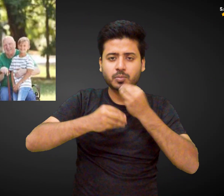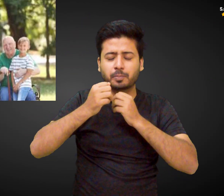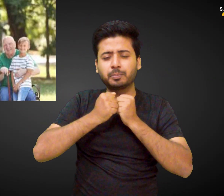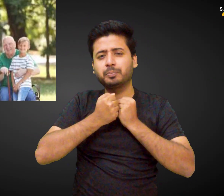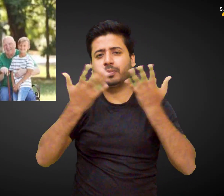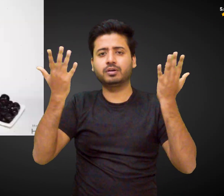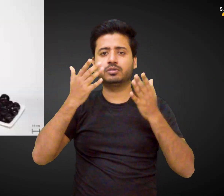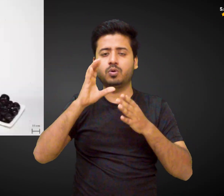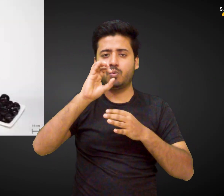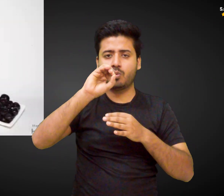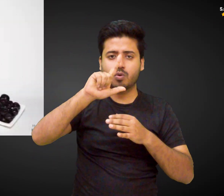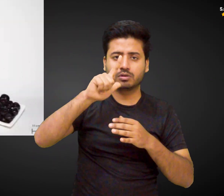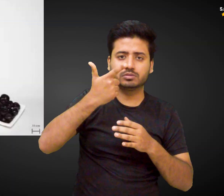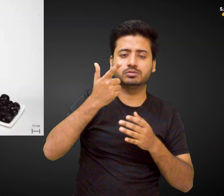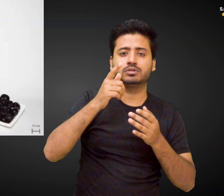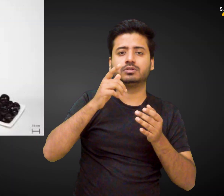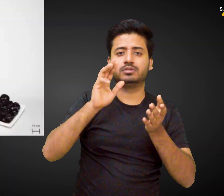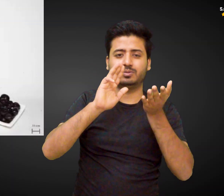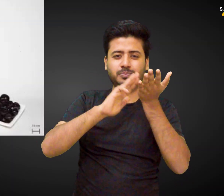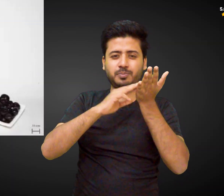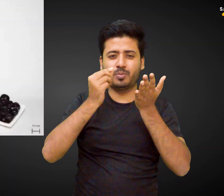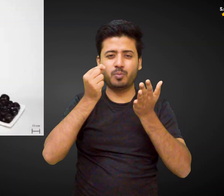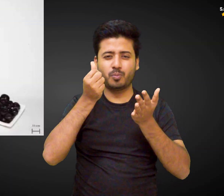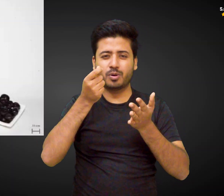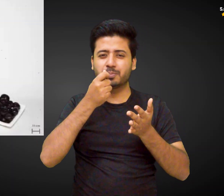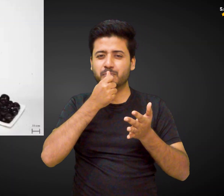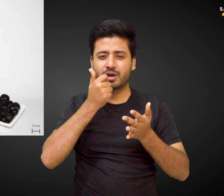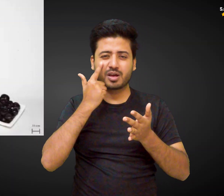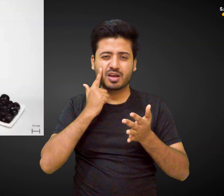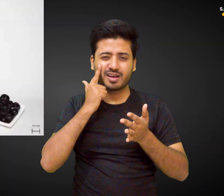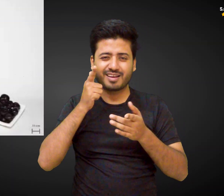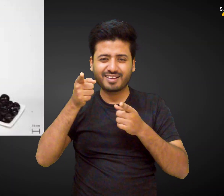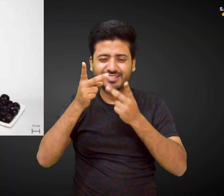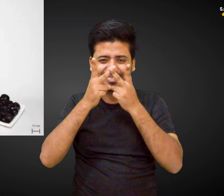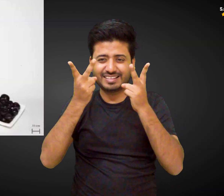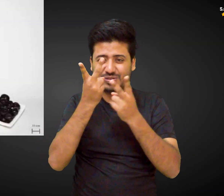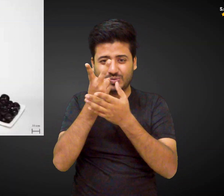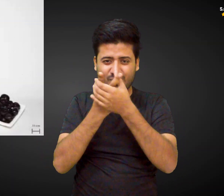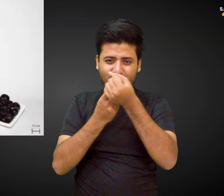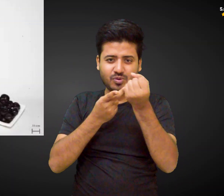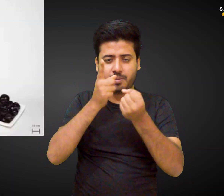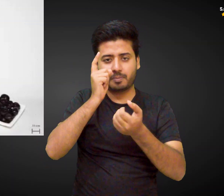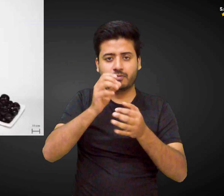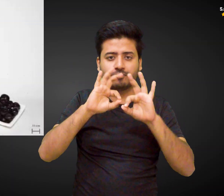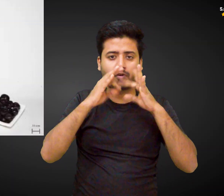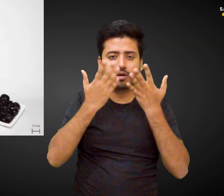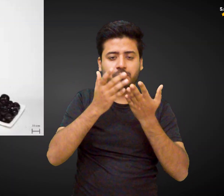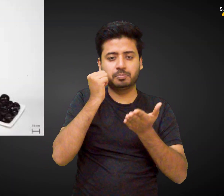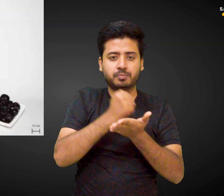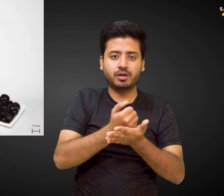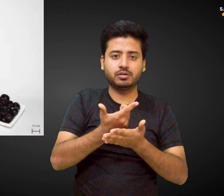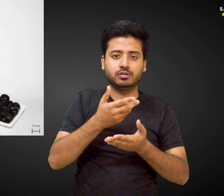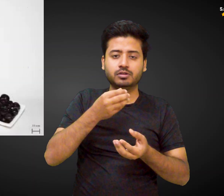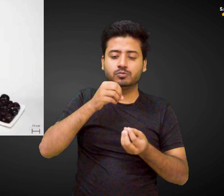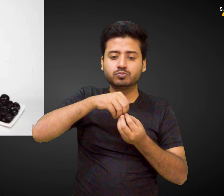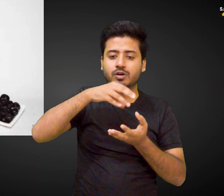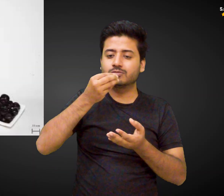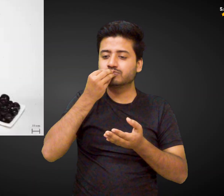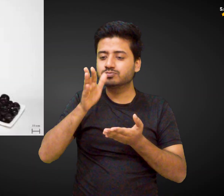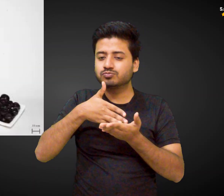facial appearance. The beneficial effects come from its antioxidant and anti-inflammatory properties, which help protect the skin and